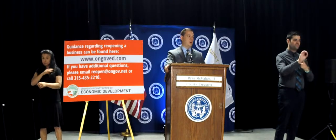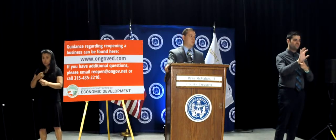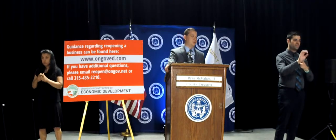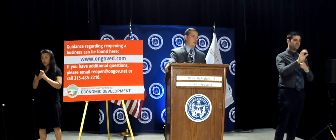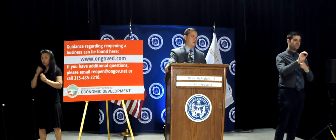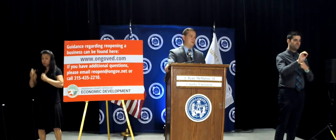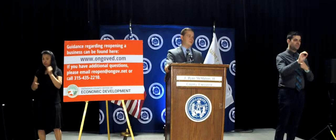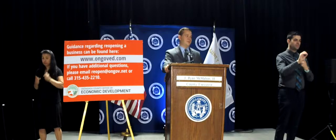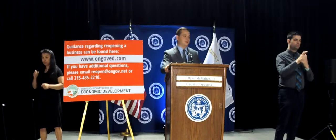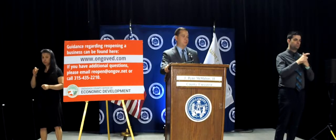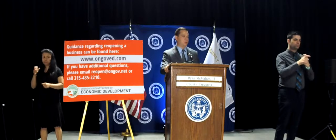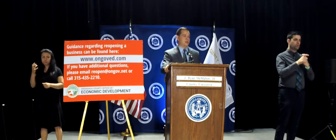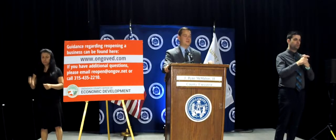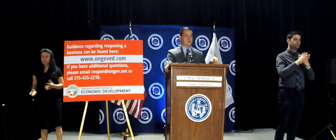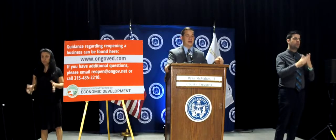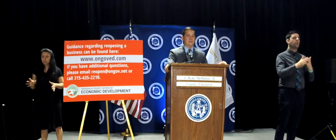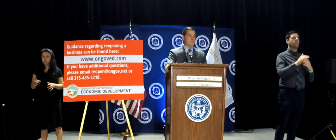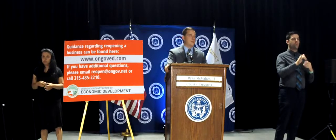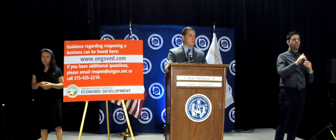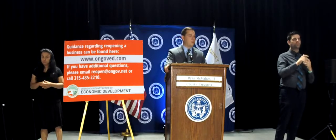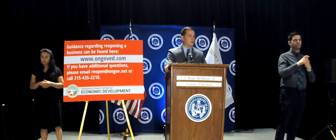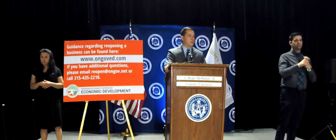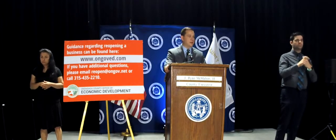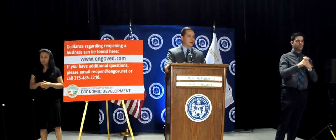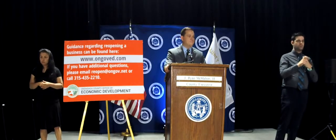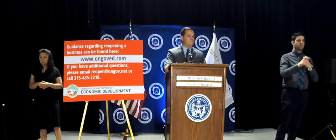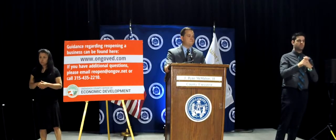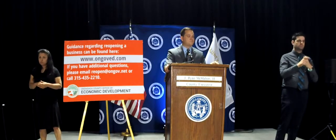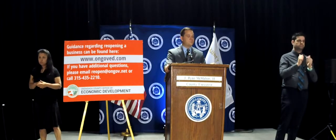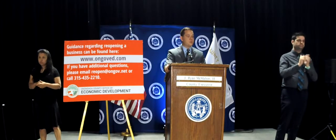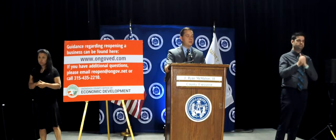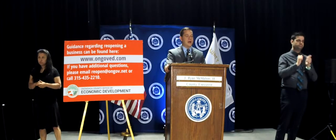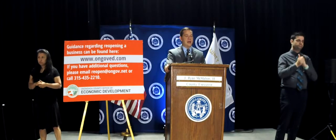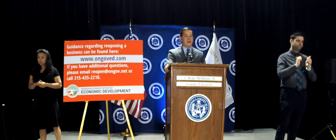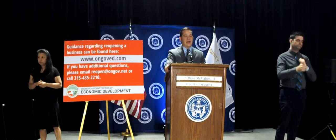racing tomorrow, Michelle, if that's a protest or not. But